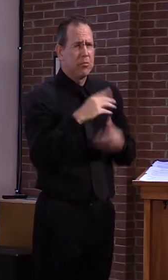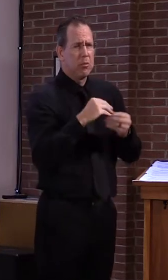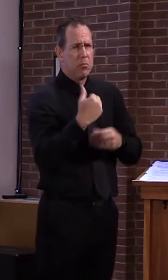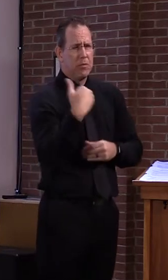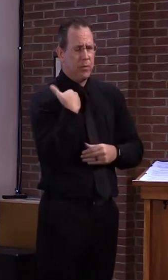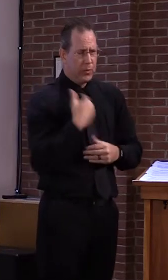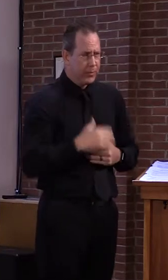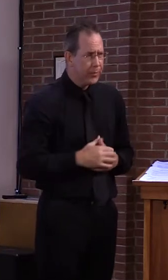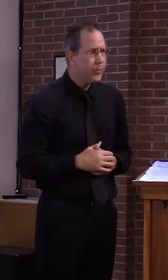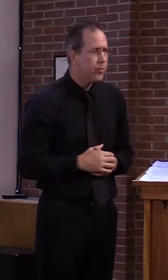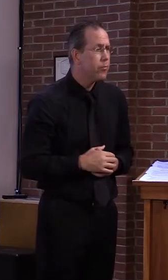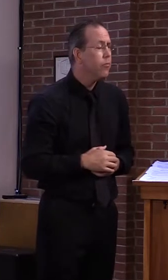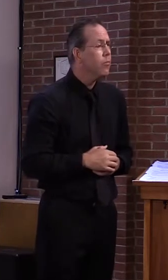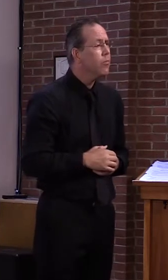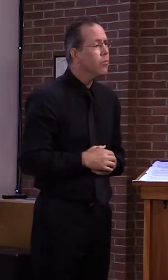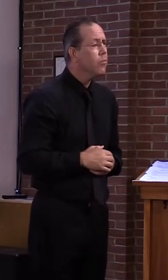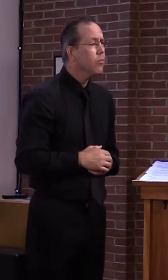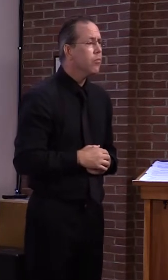this program.